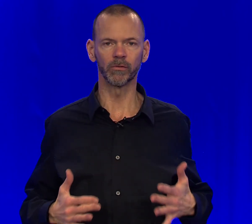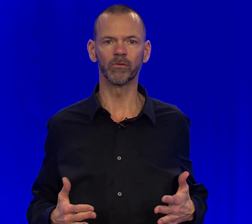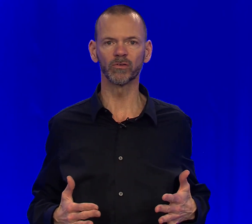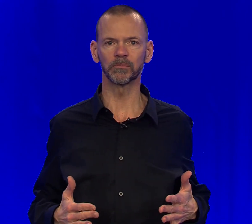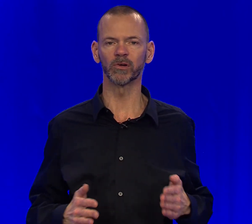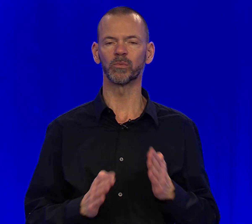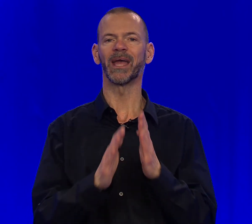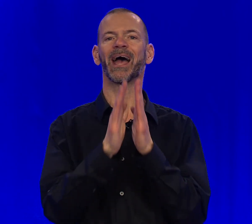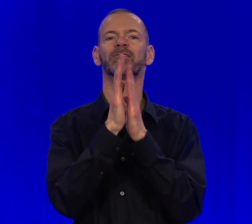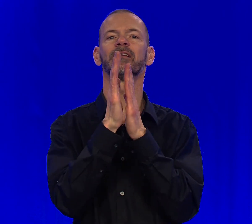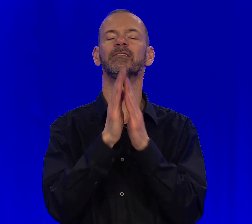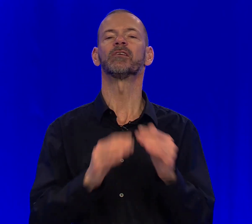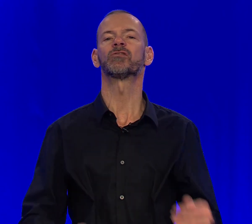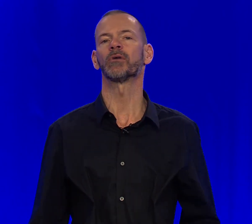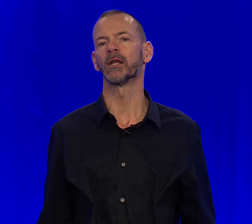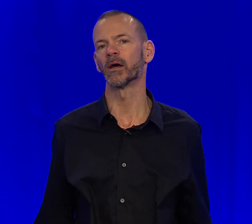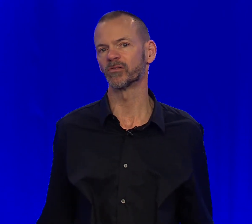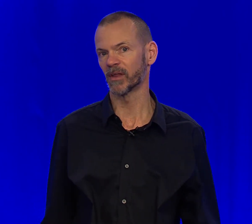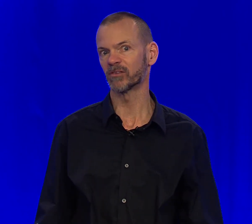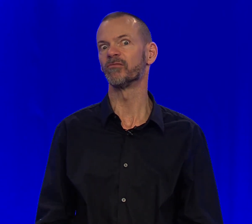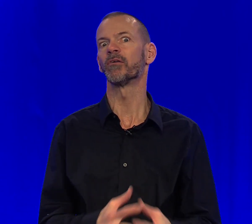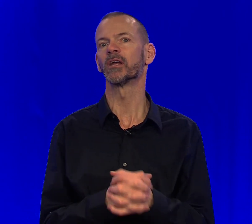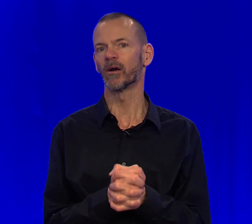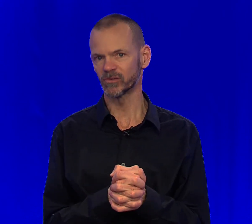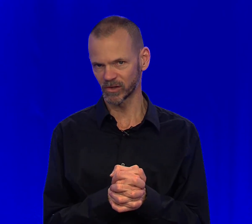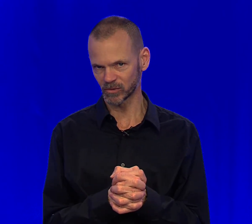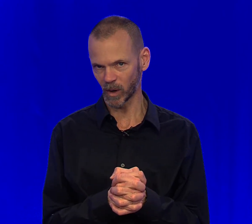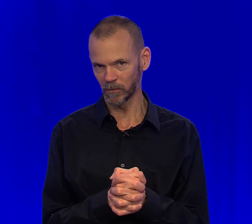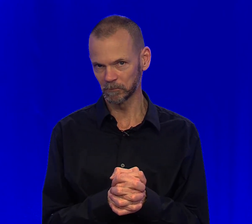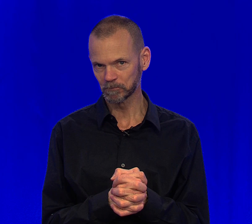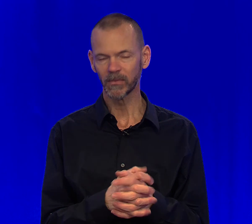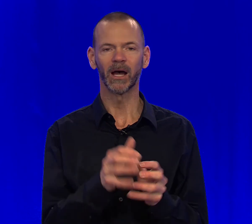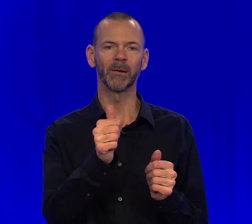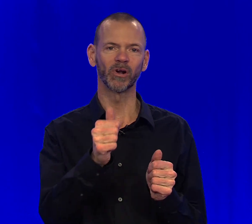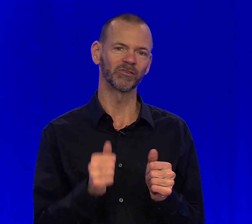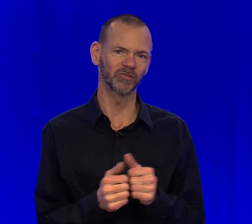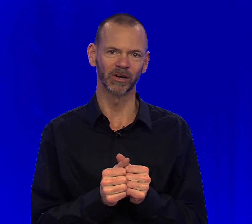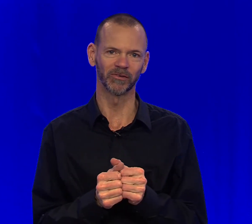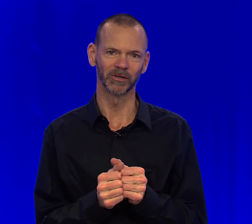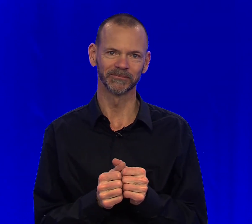growth spurts, we actually see it straighten out. So that's very encouraging as well. I'm Dr. Scott Fuller.